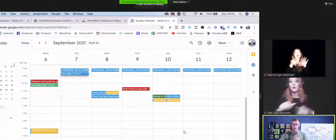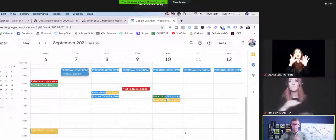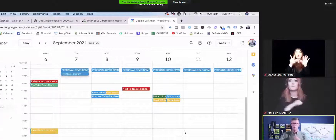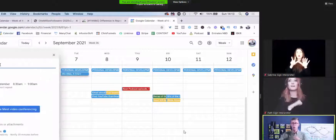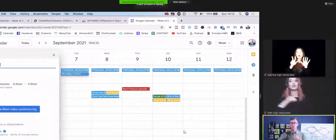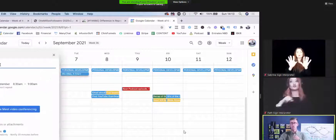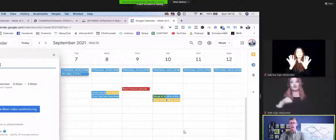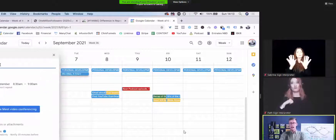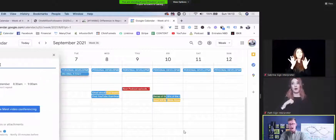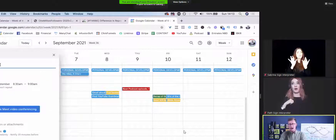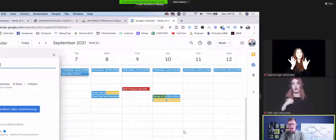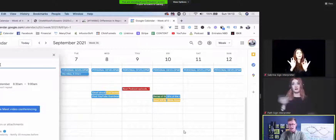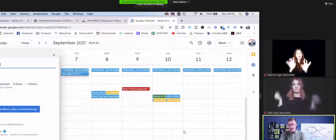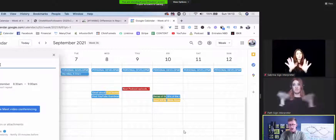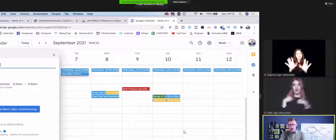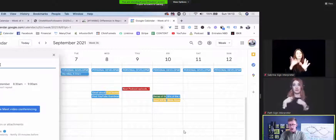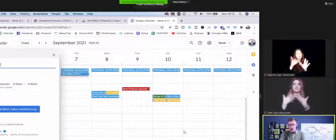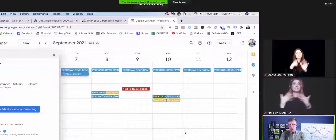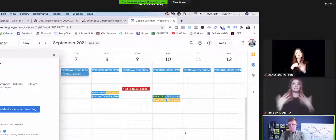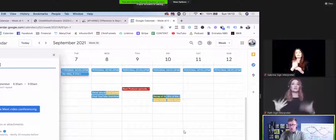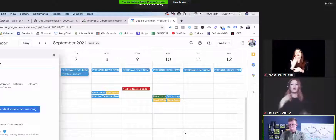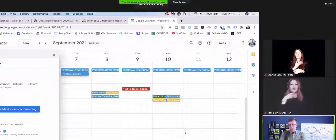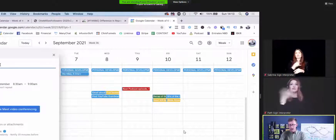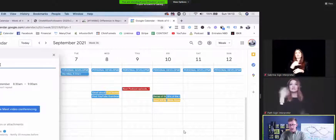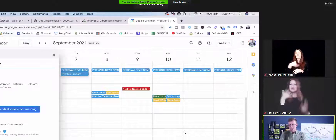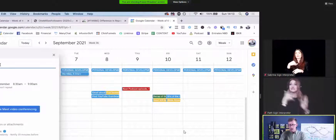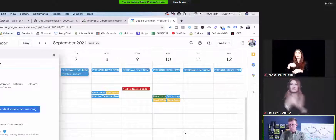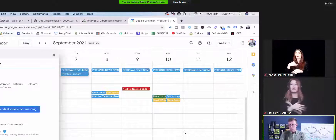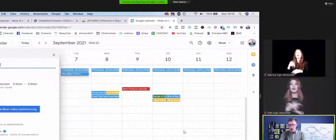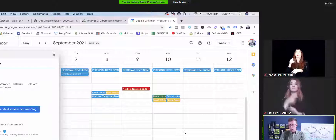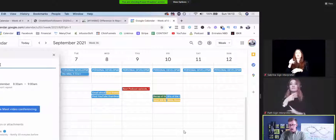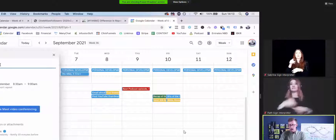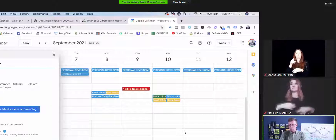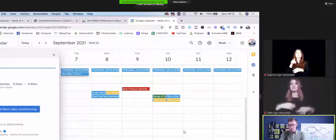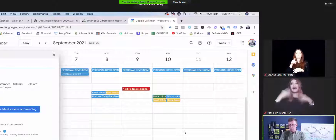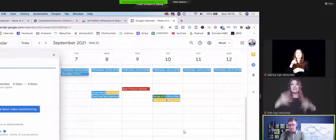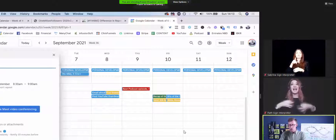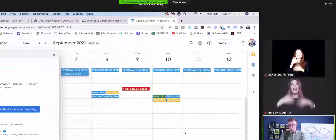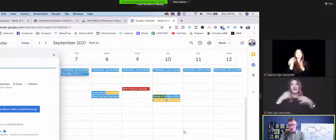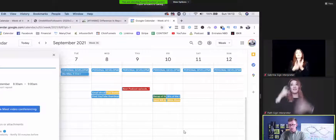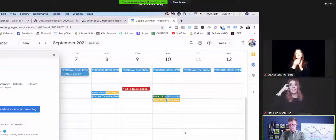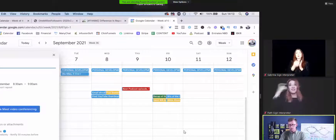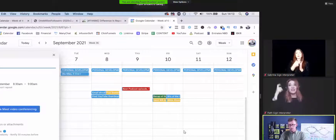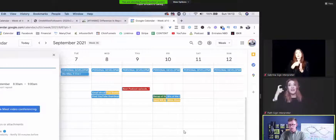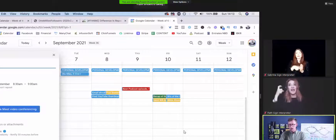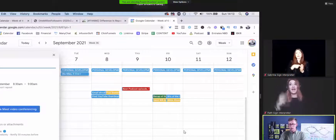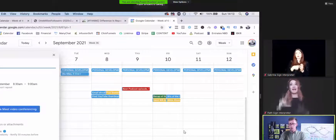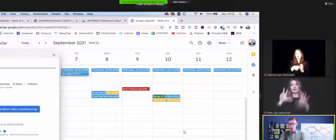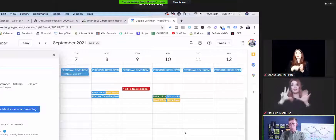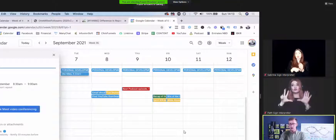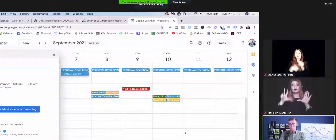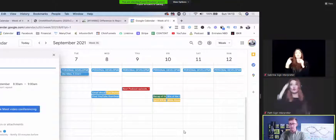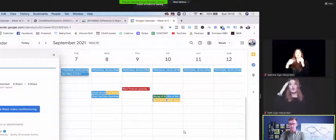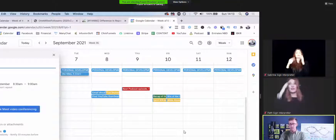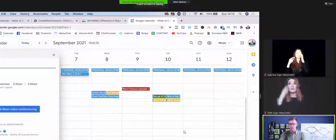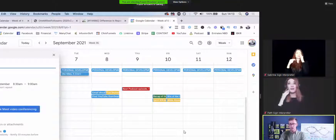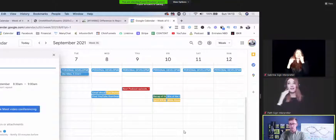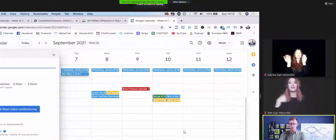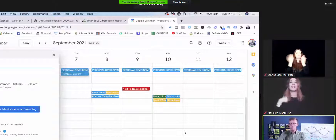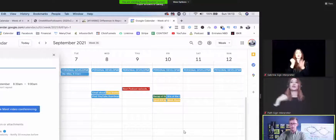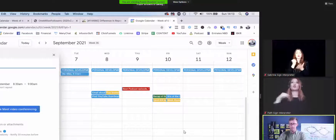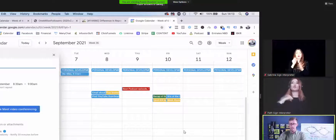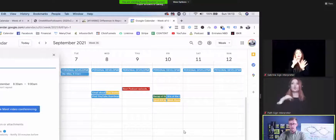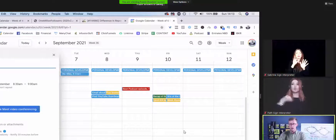really important that I do a blitz session. I'm going to talk to you about blitz sessions a